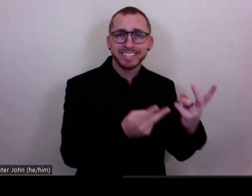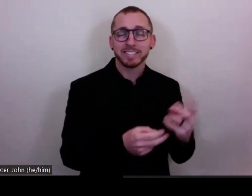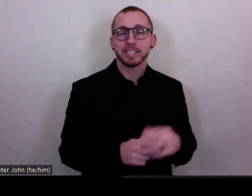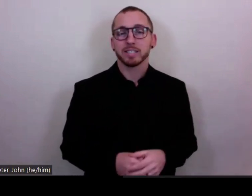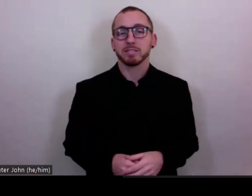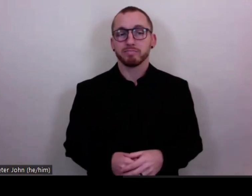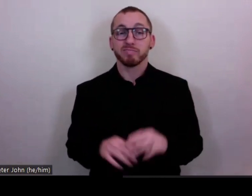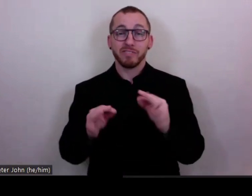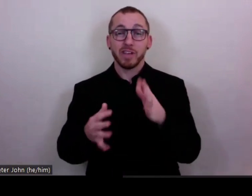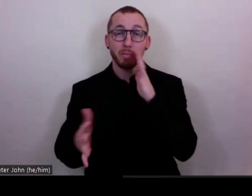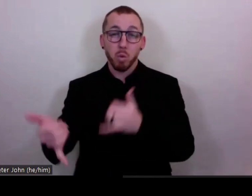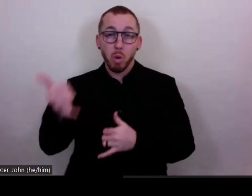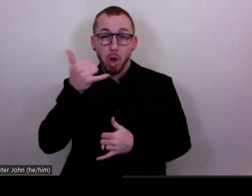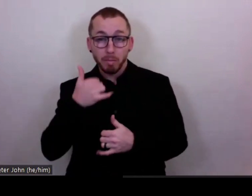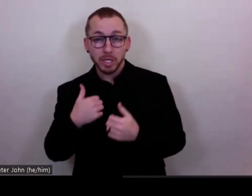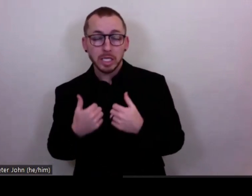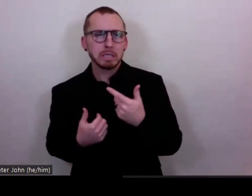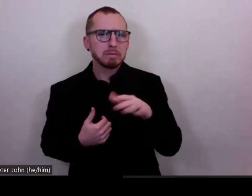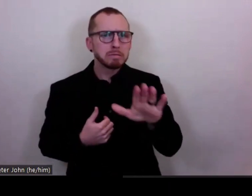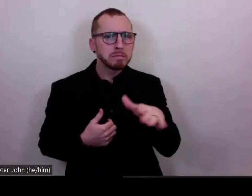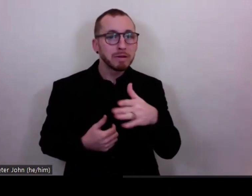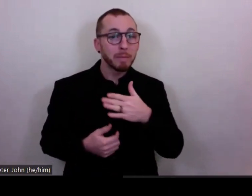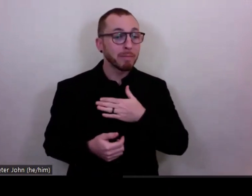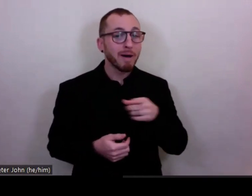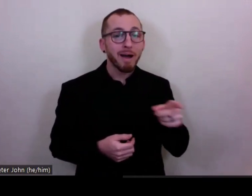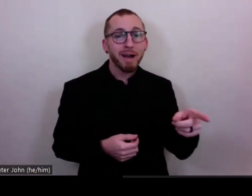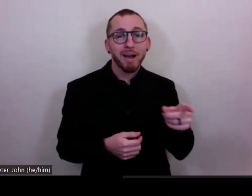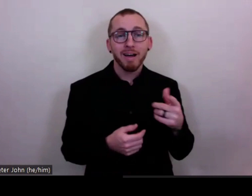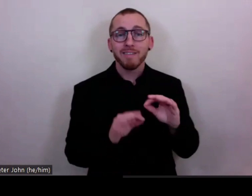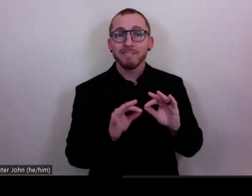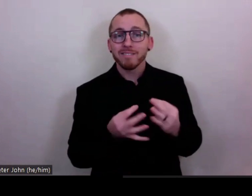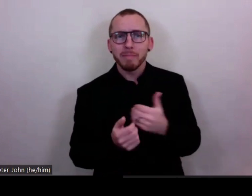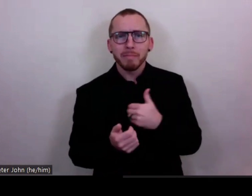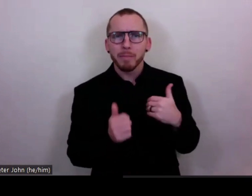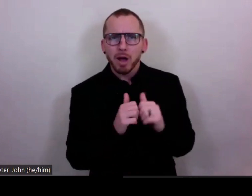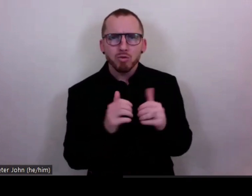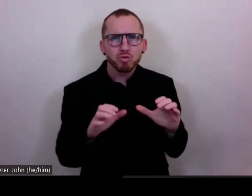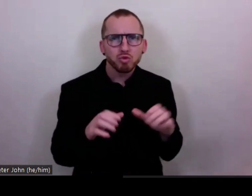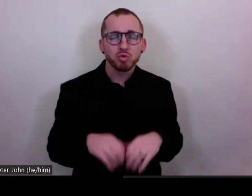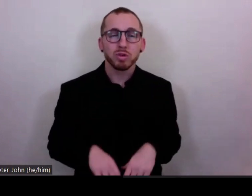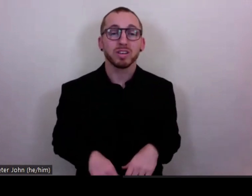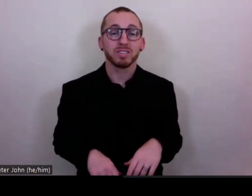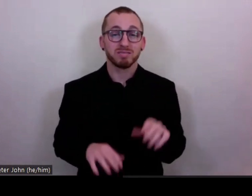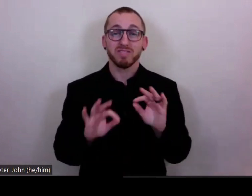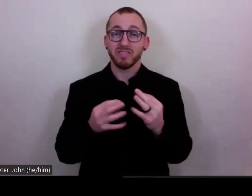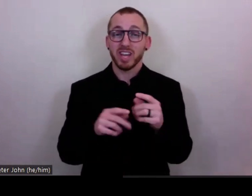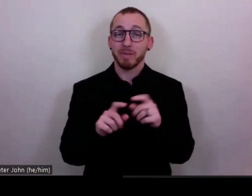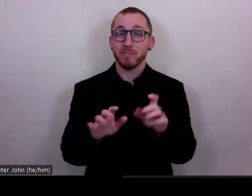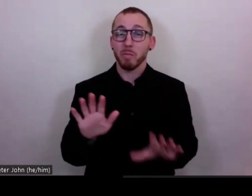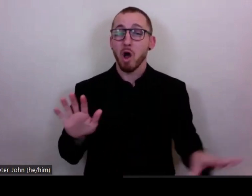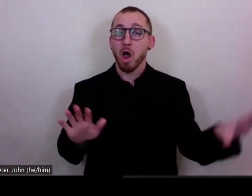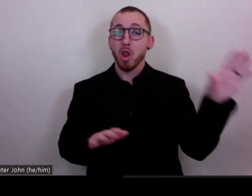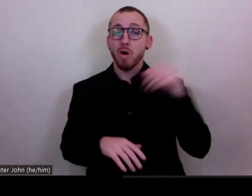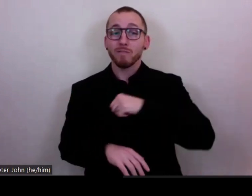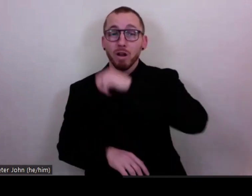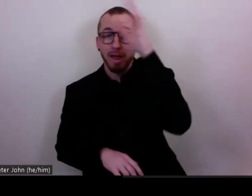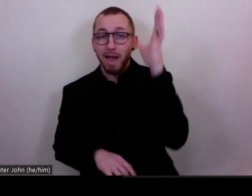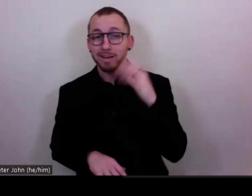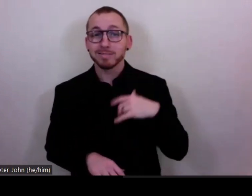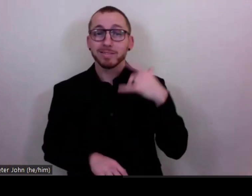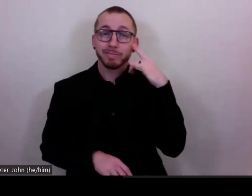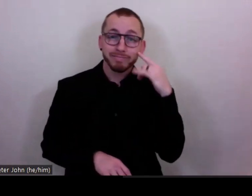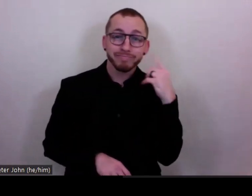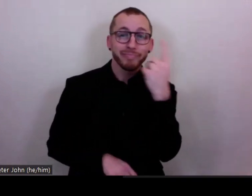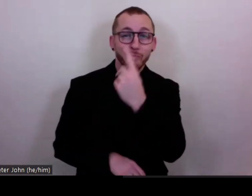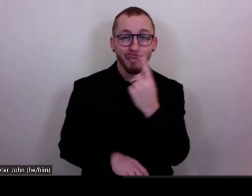calls from people in California, in Hawaii, in Alaska, you know, can you help my loved one? Yeah,